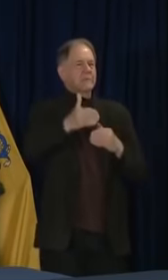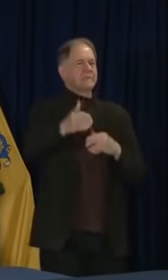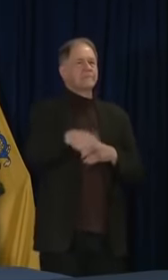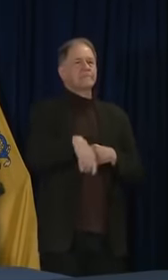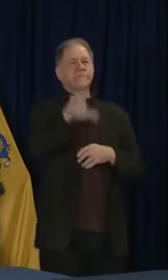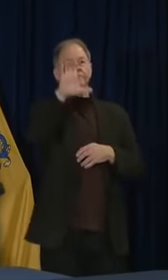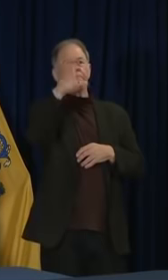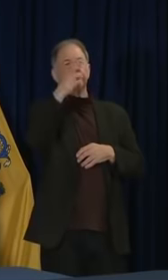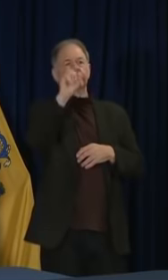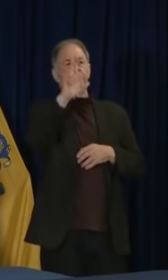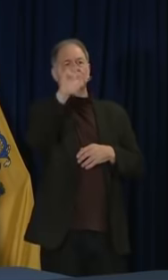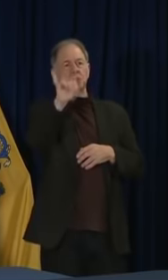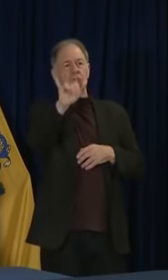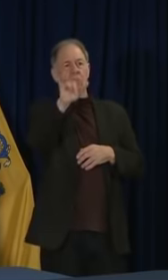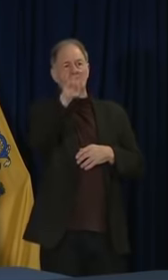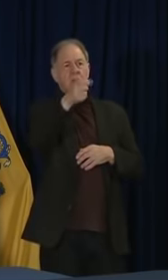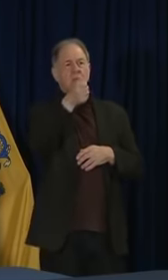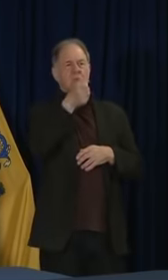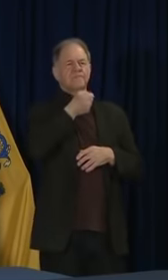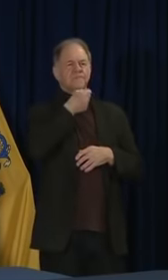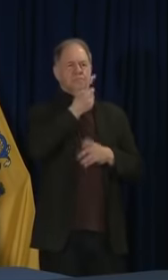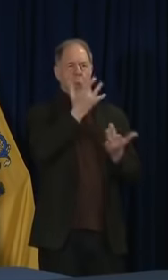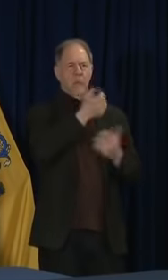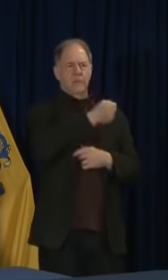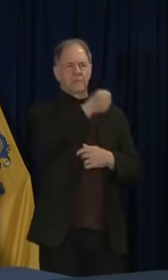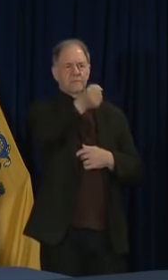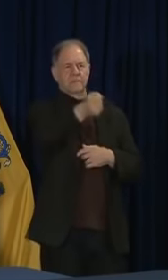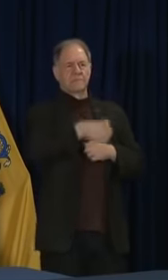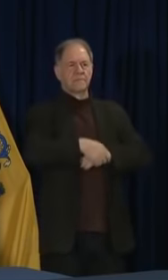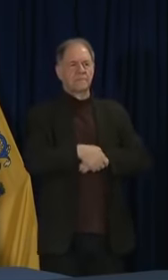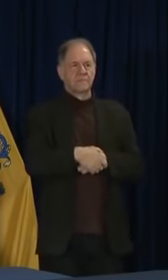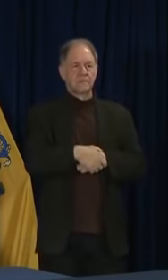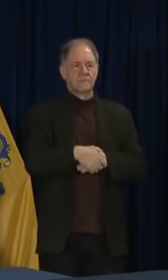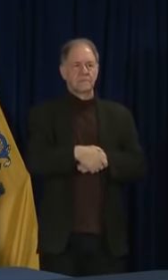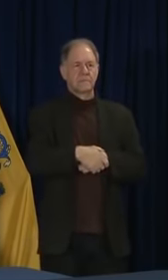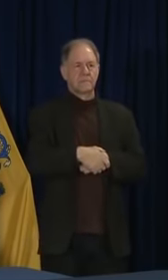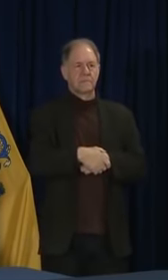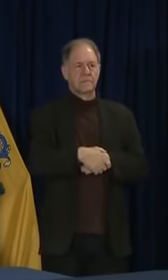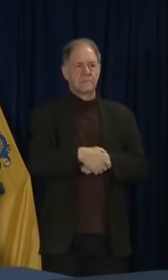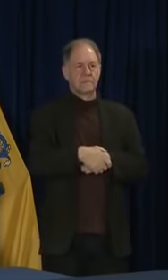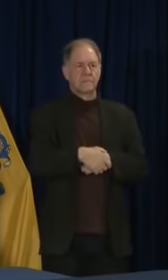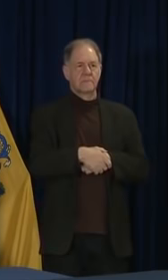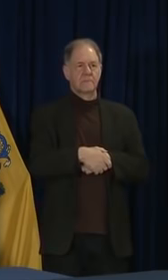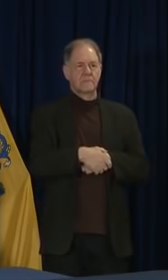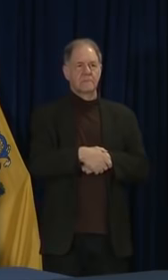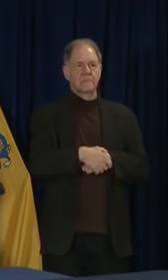Yeah. Hold on, wait for the blue glove. Okay. I got it. Okay,